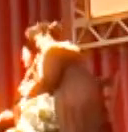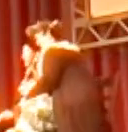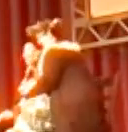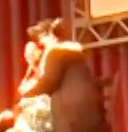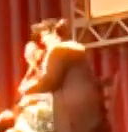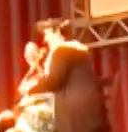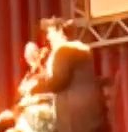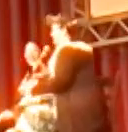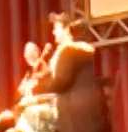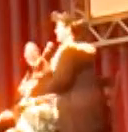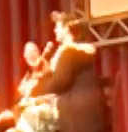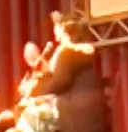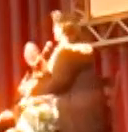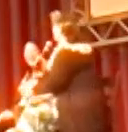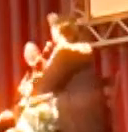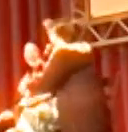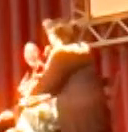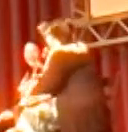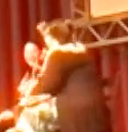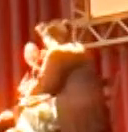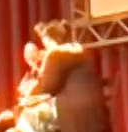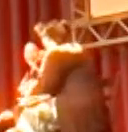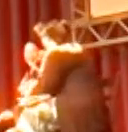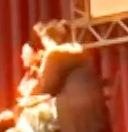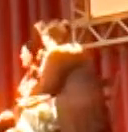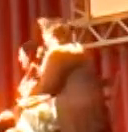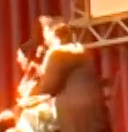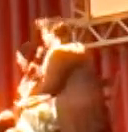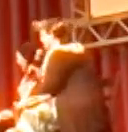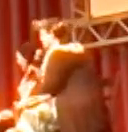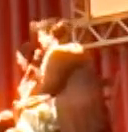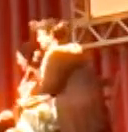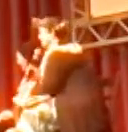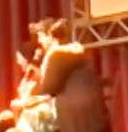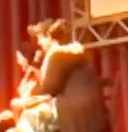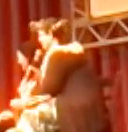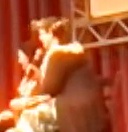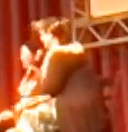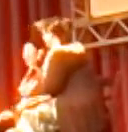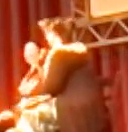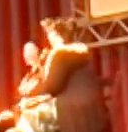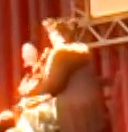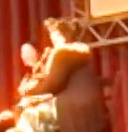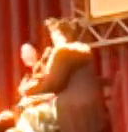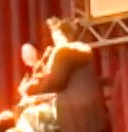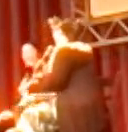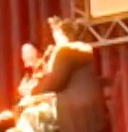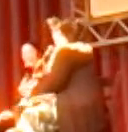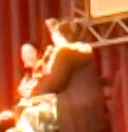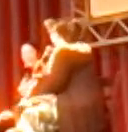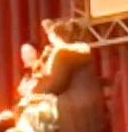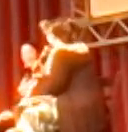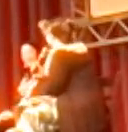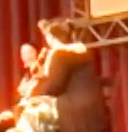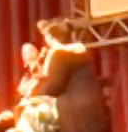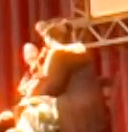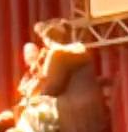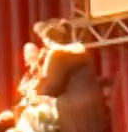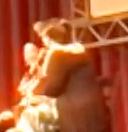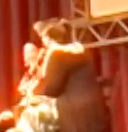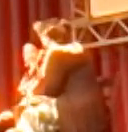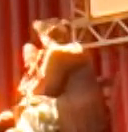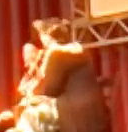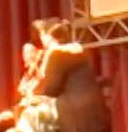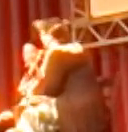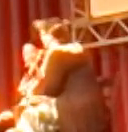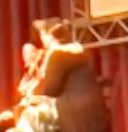to. That's a lot of navigating. Yeah. It's a lot of navigating as well. Leslie,